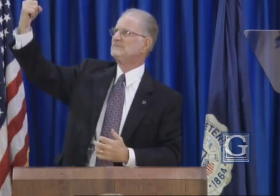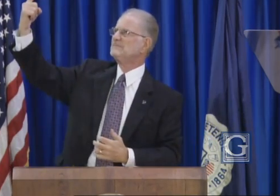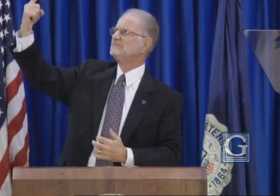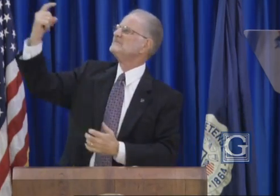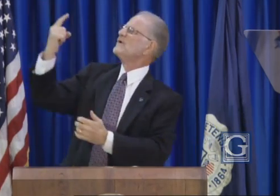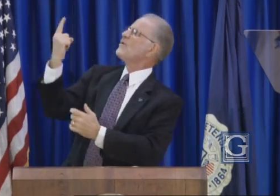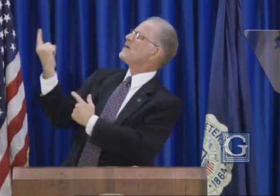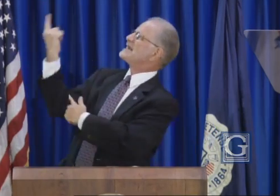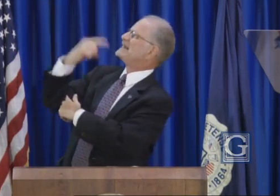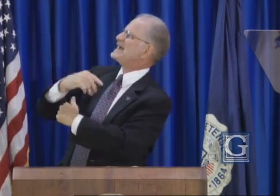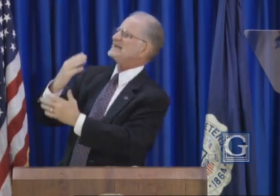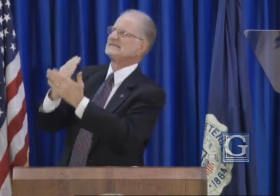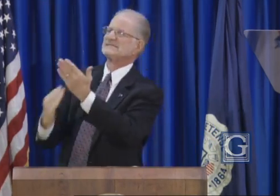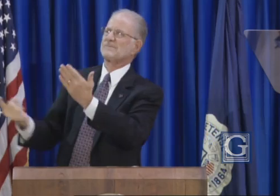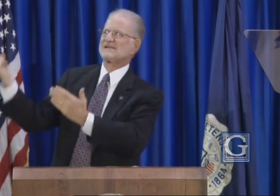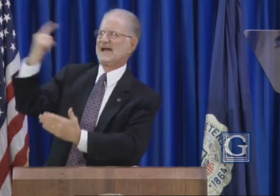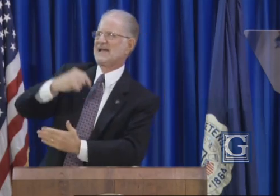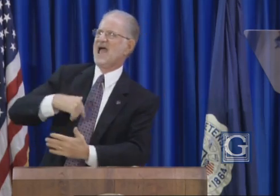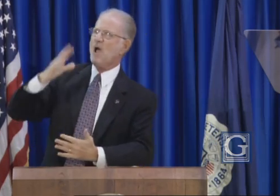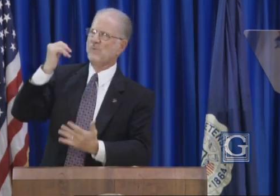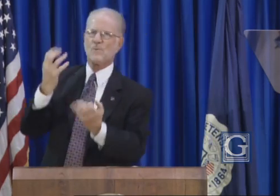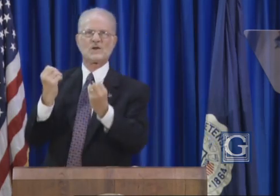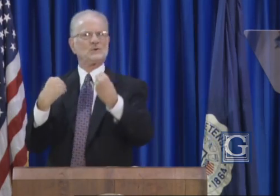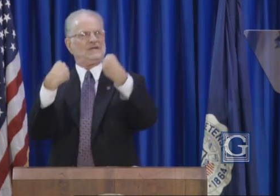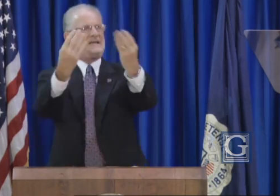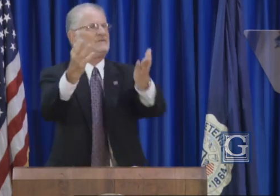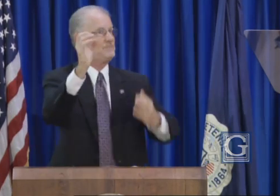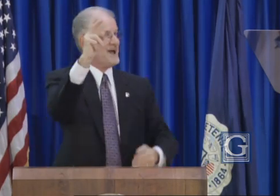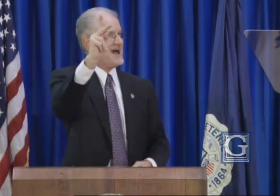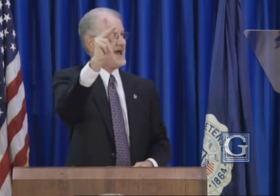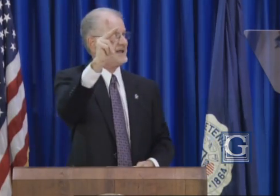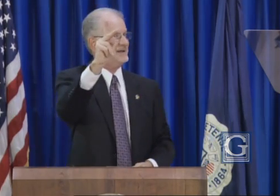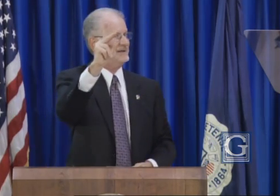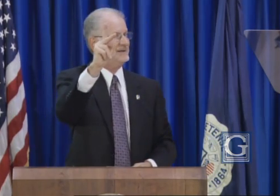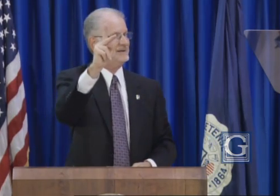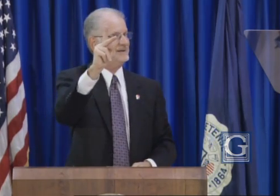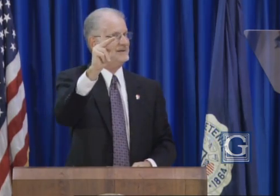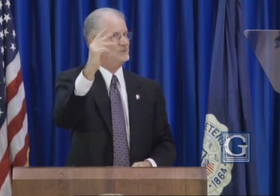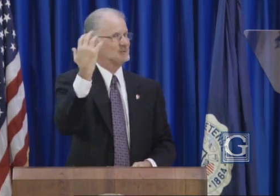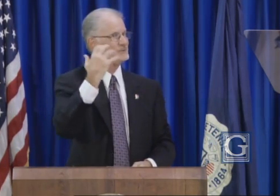makes me have a dream. One day, I will give back."